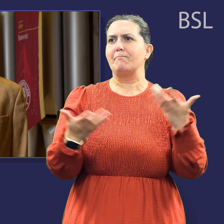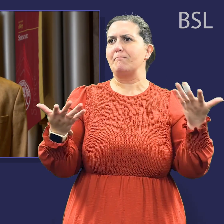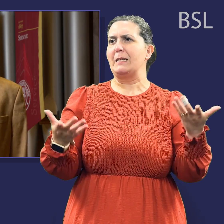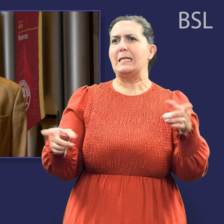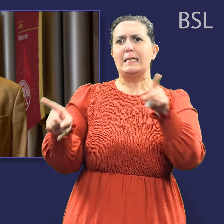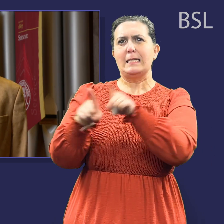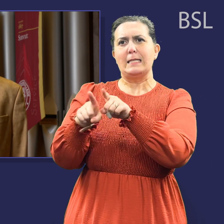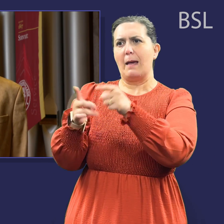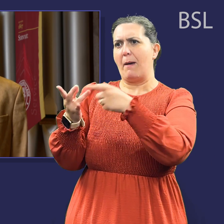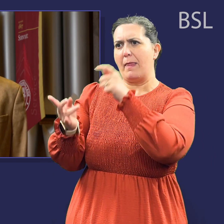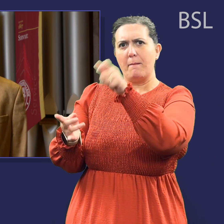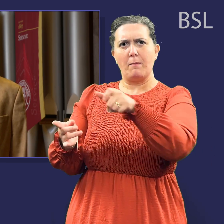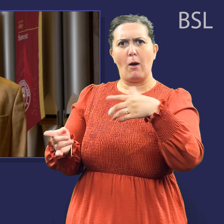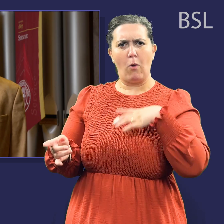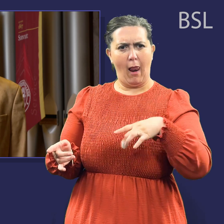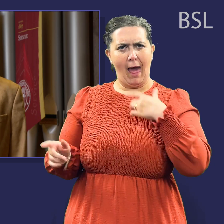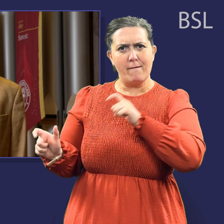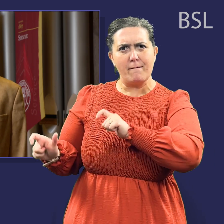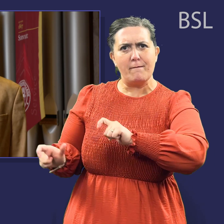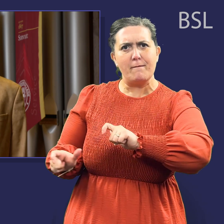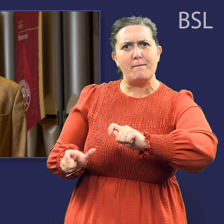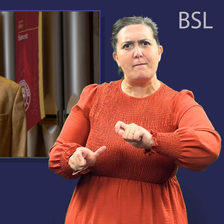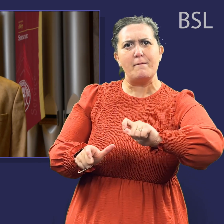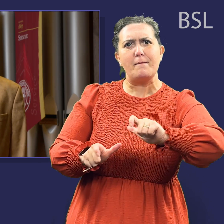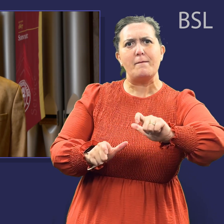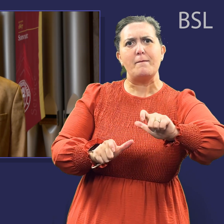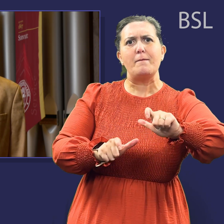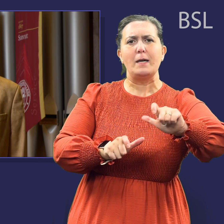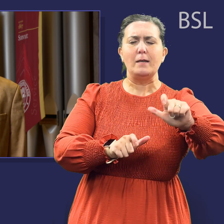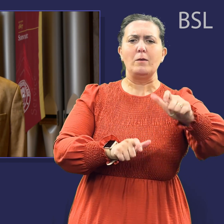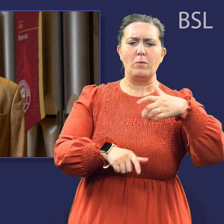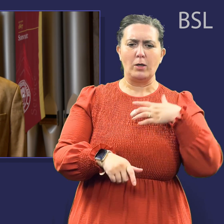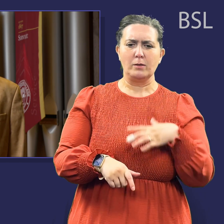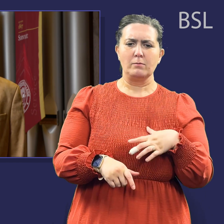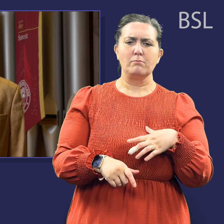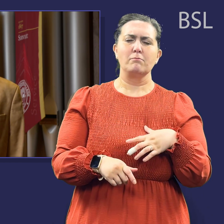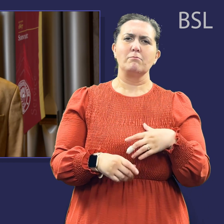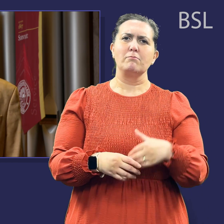to live a long life. Longevity has its place.